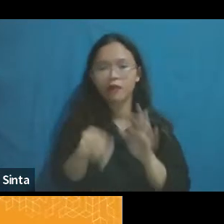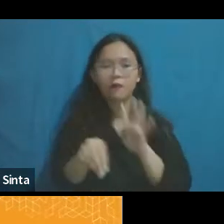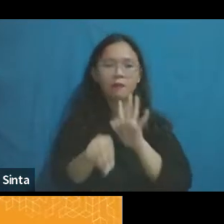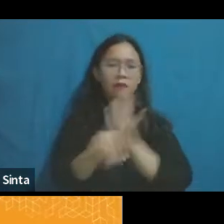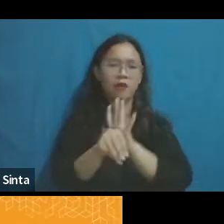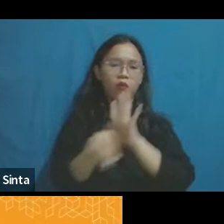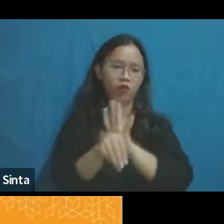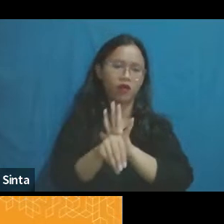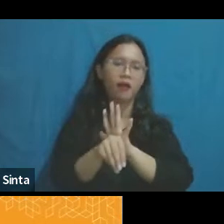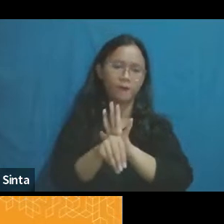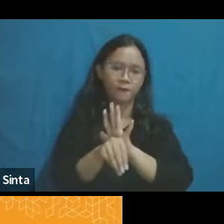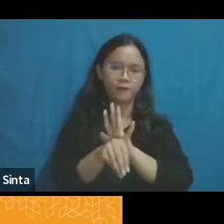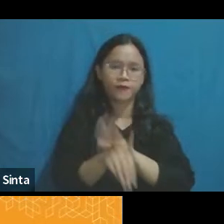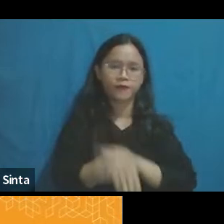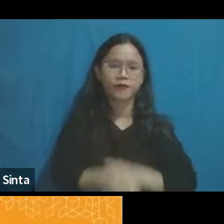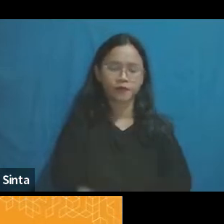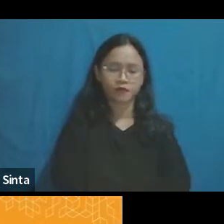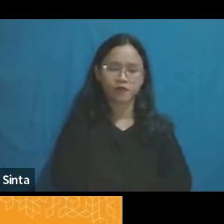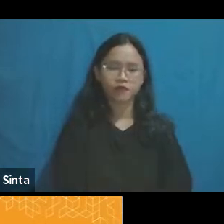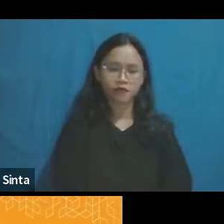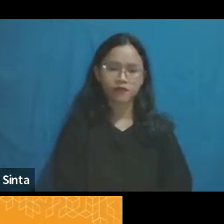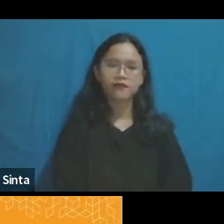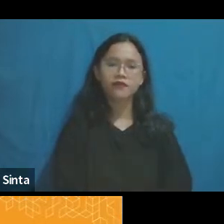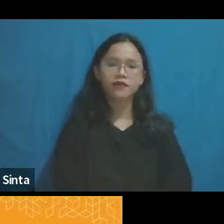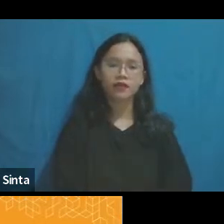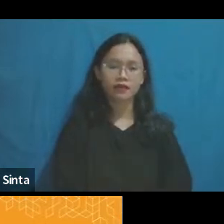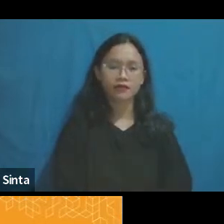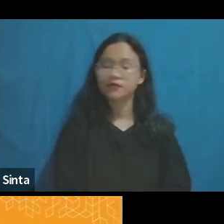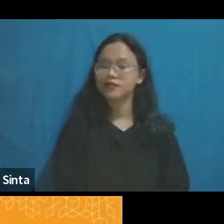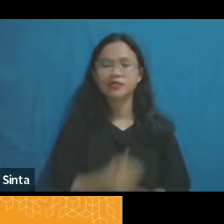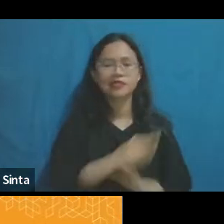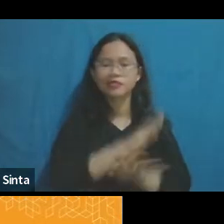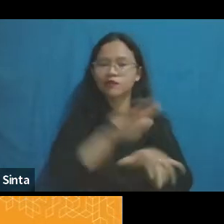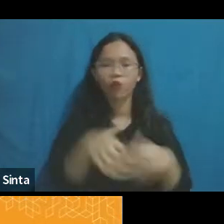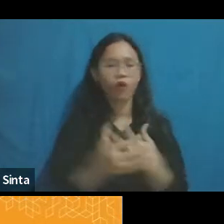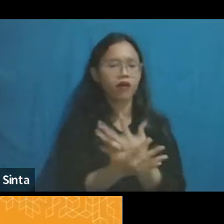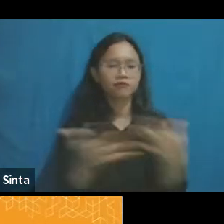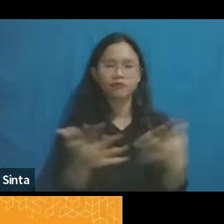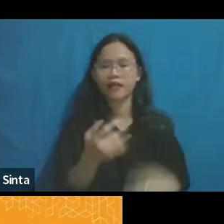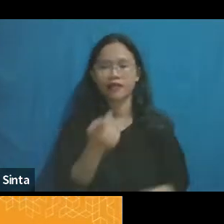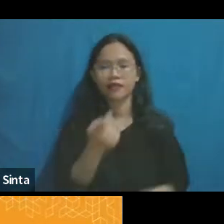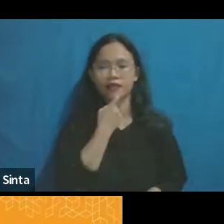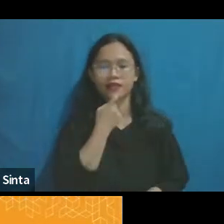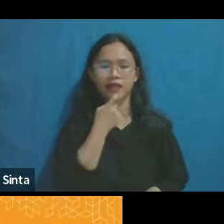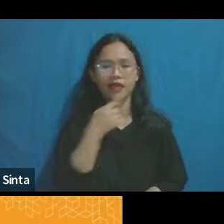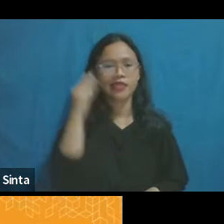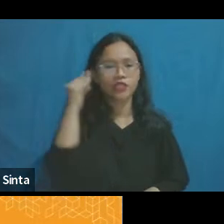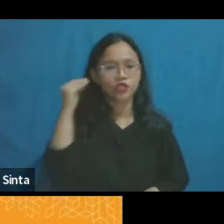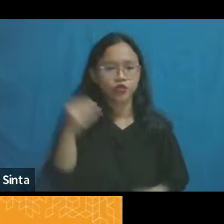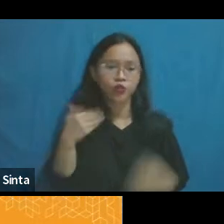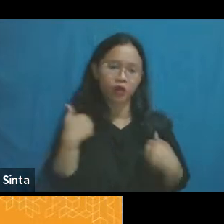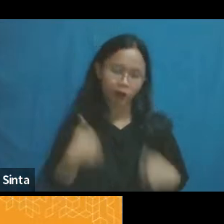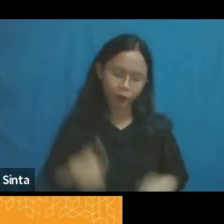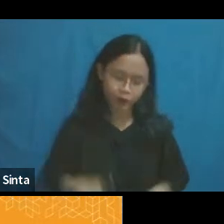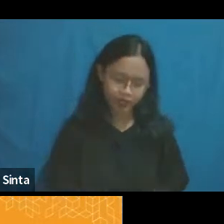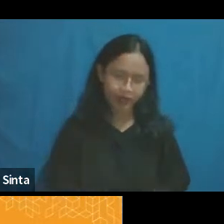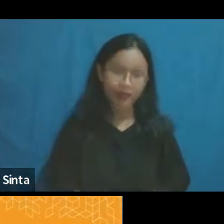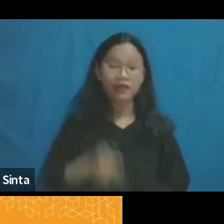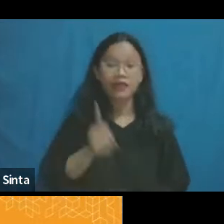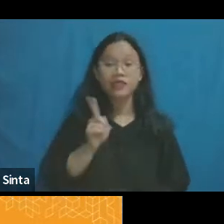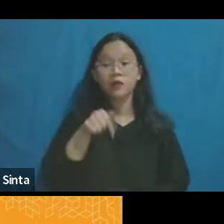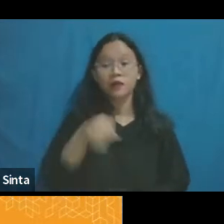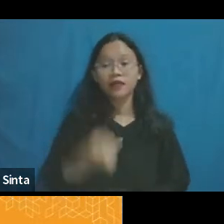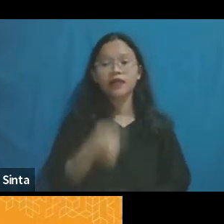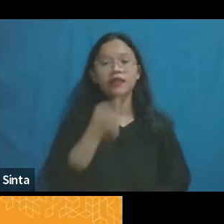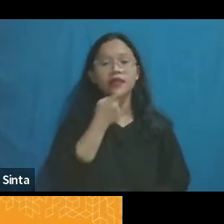in every aspect of life. This is about our life. This is about